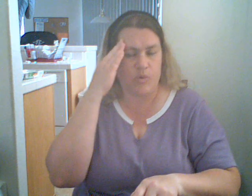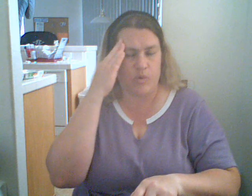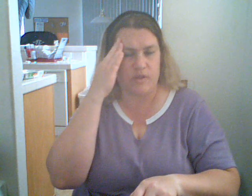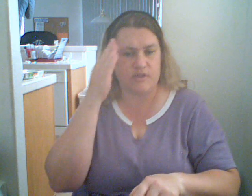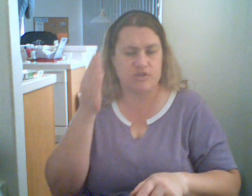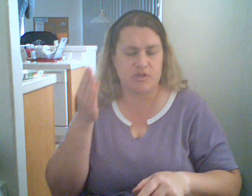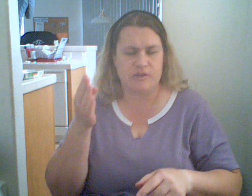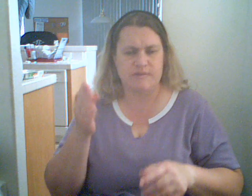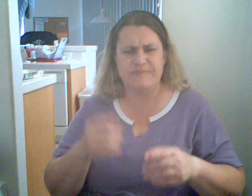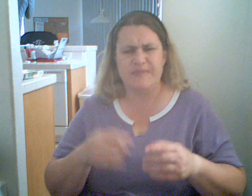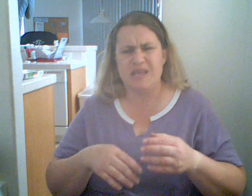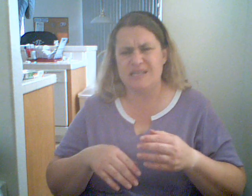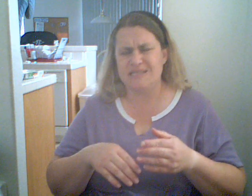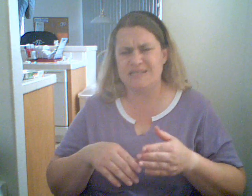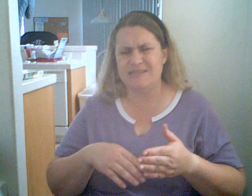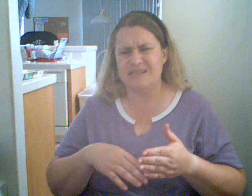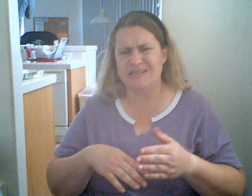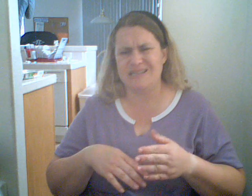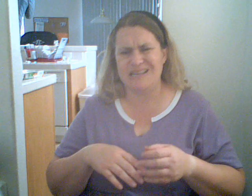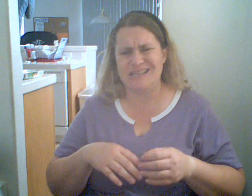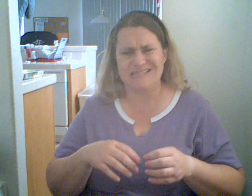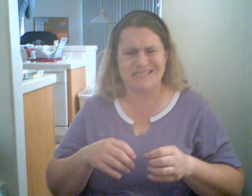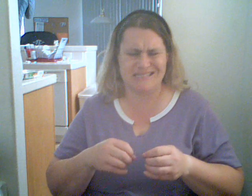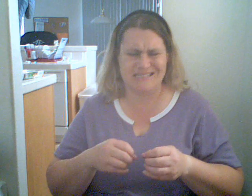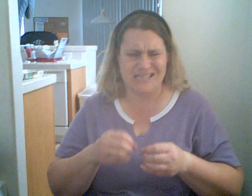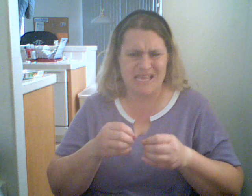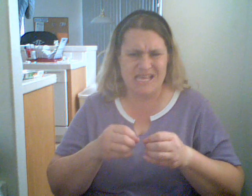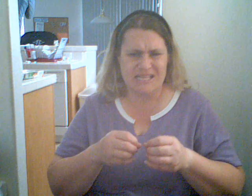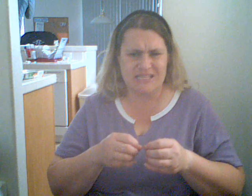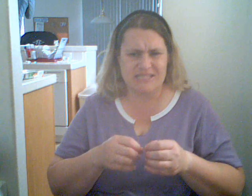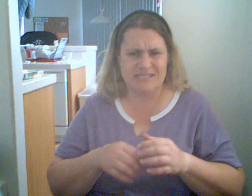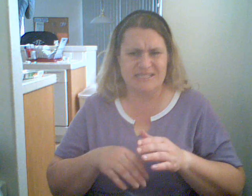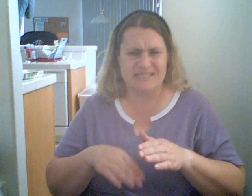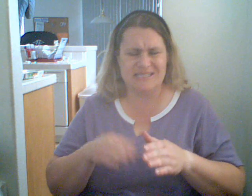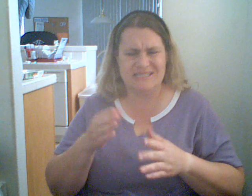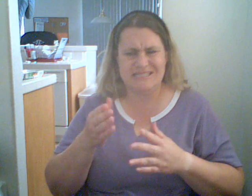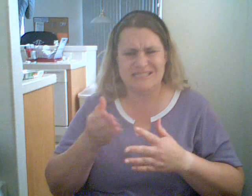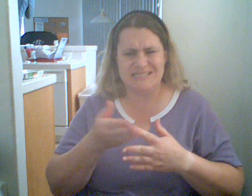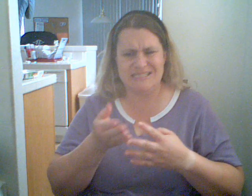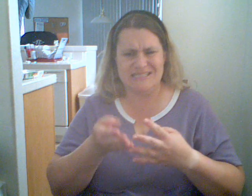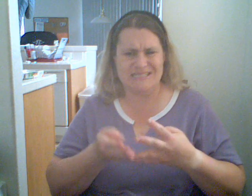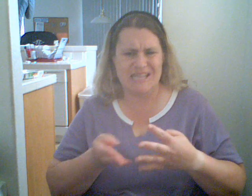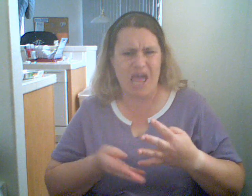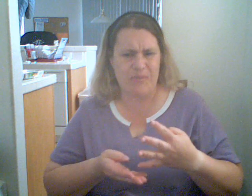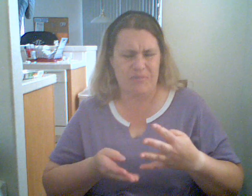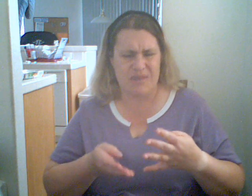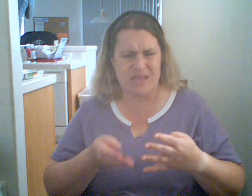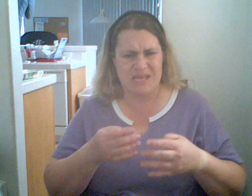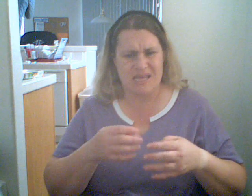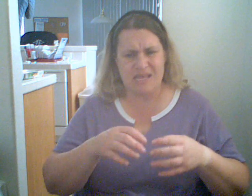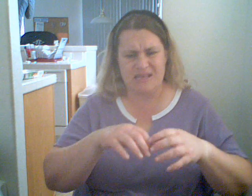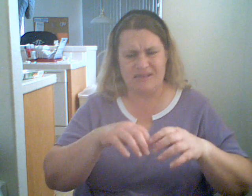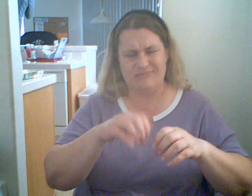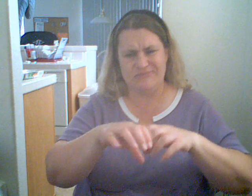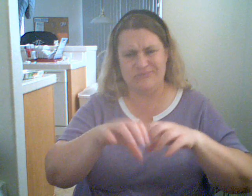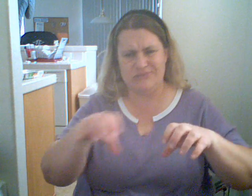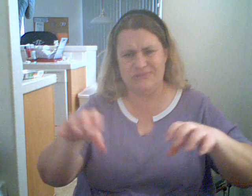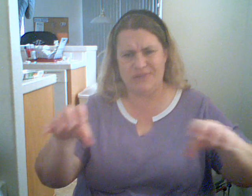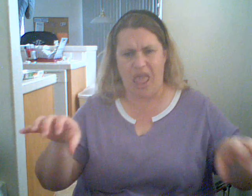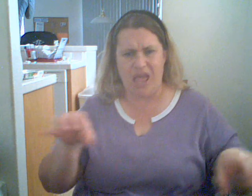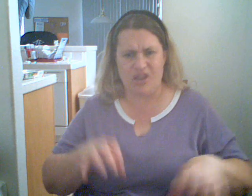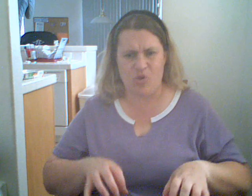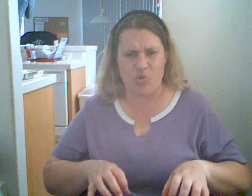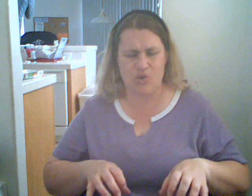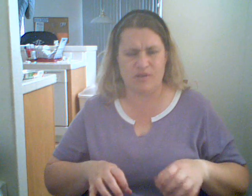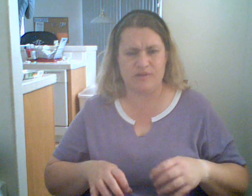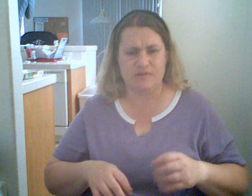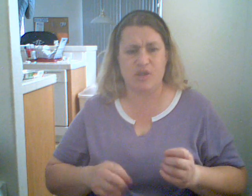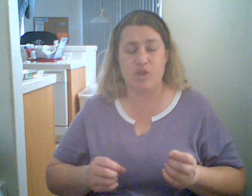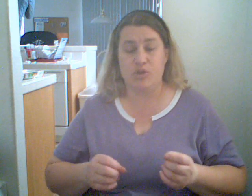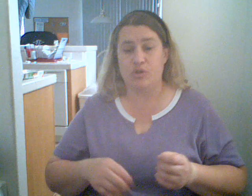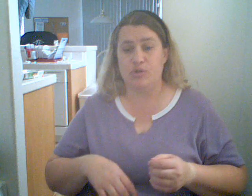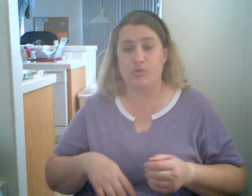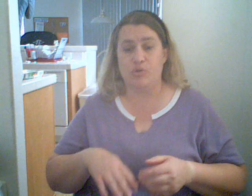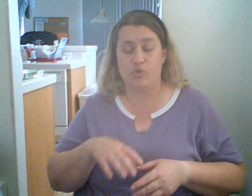categories: phonemic structure, morphological structure, etc. You'll have skills in expanding the volume of